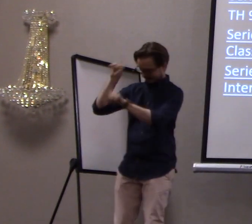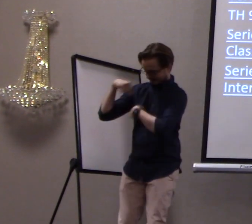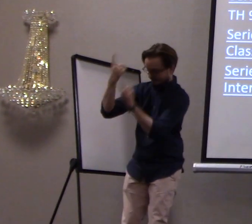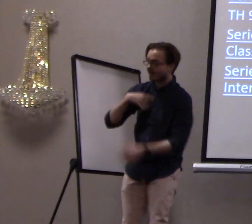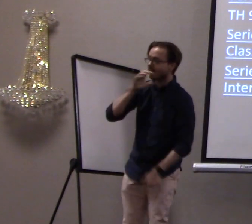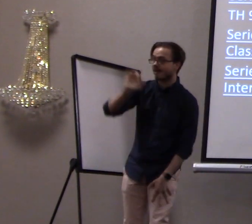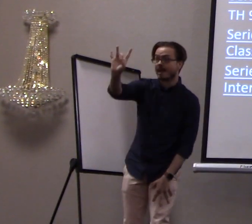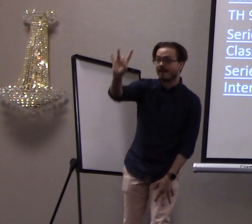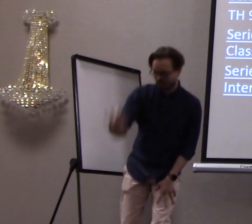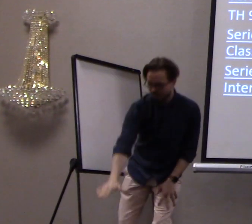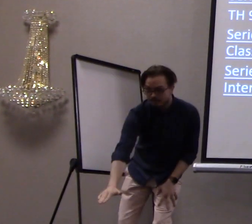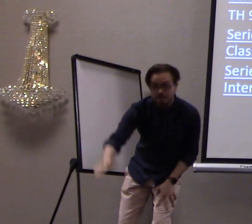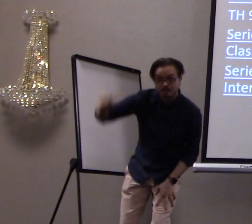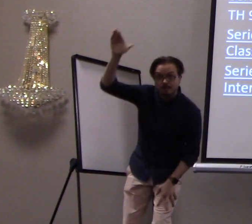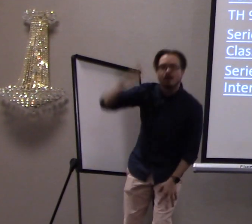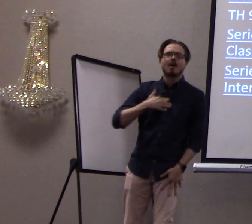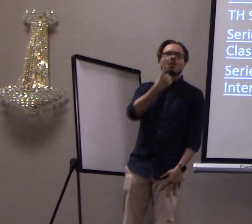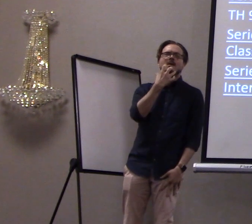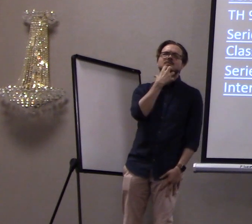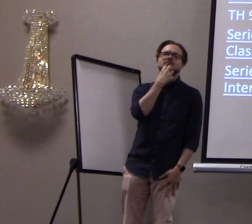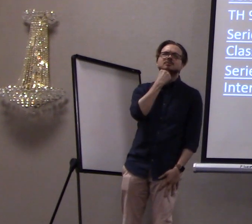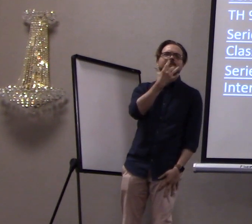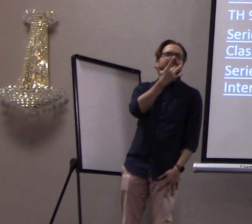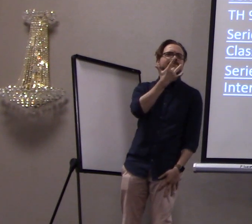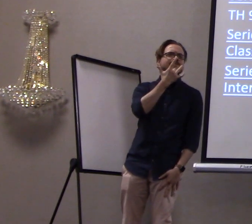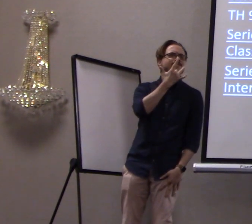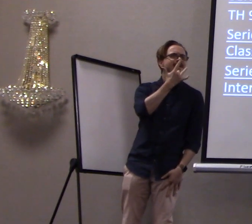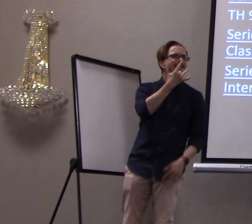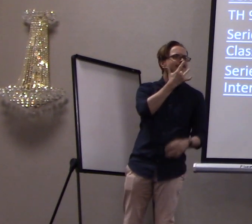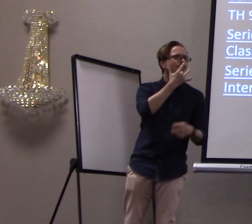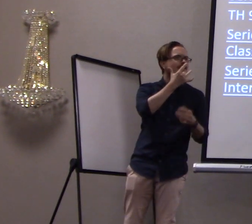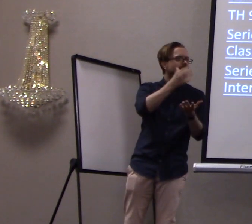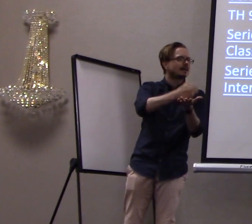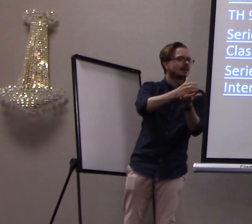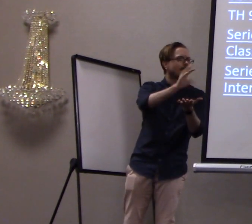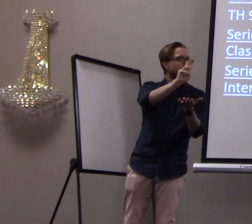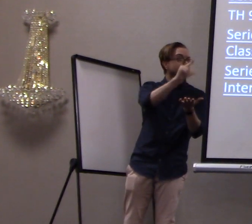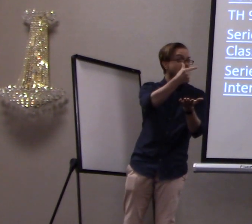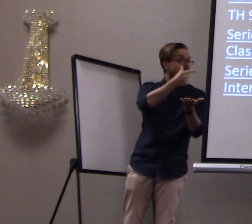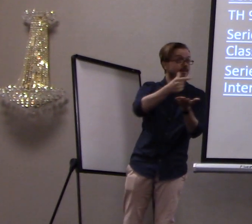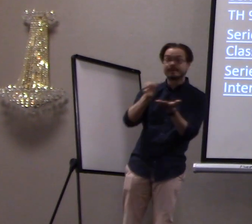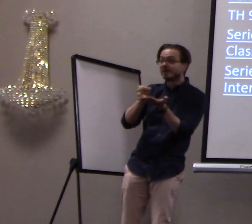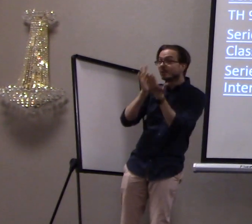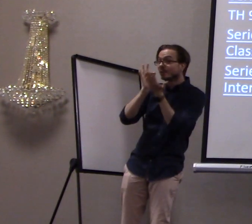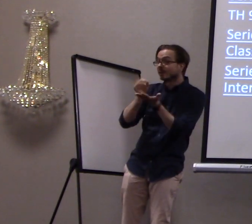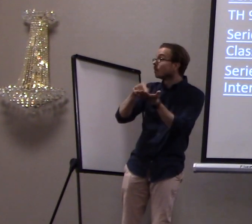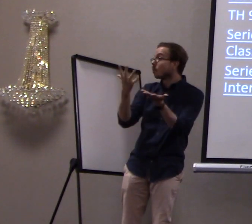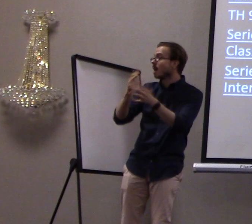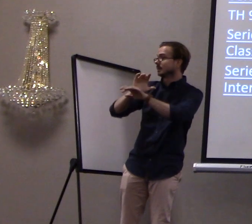reason why, since I was about 8 years old, growing up, I had this one favorite